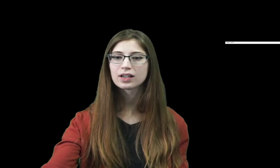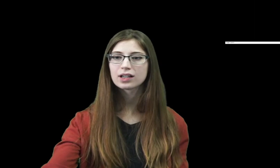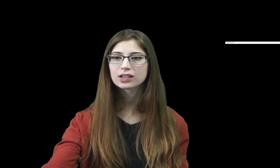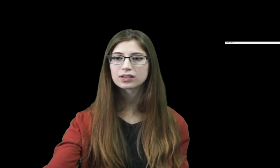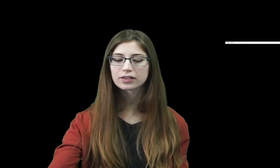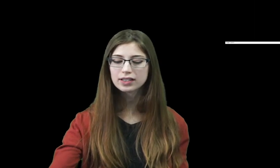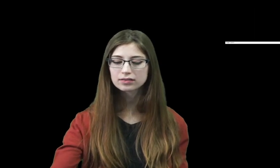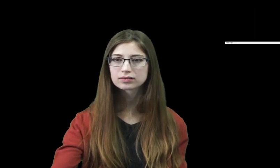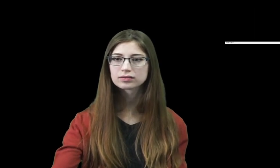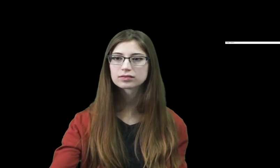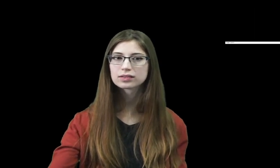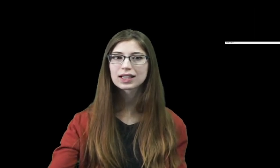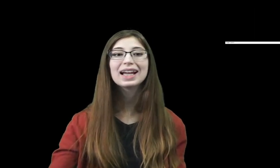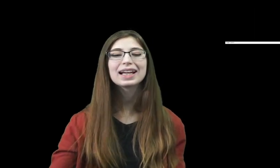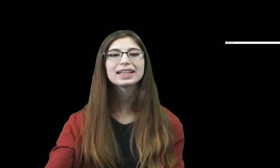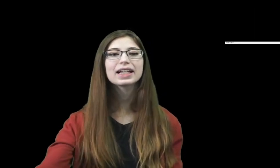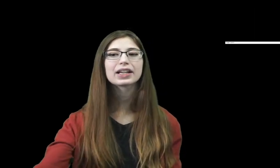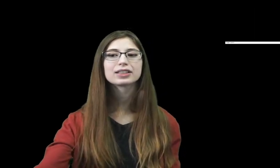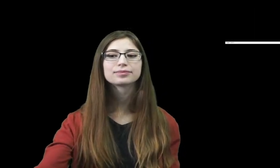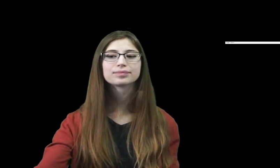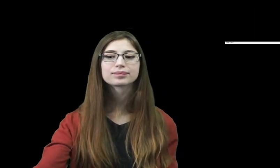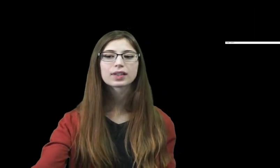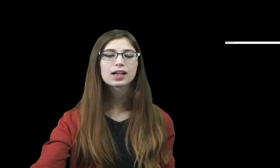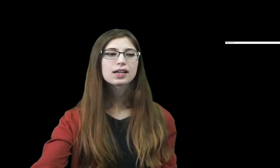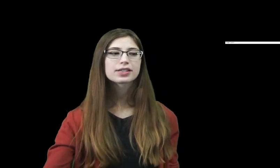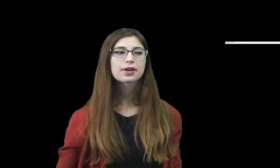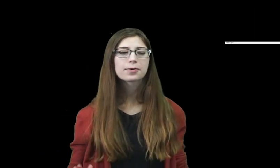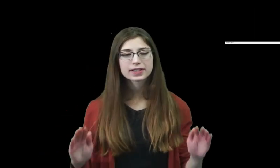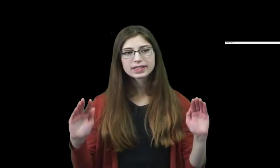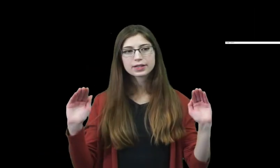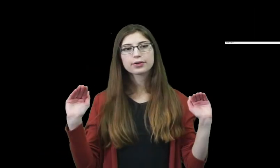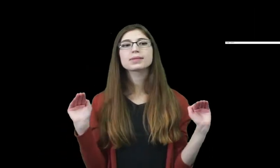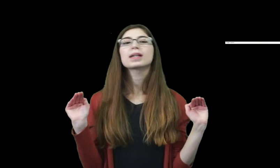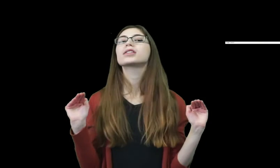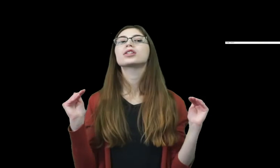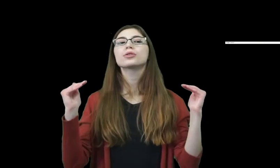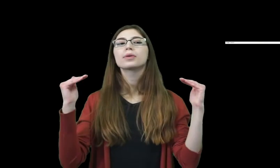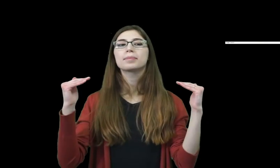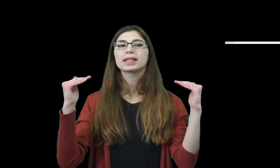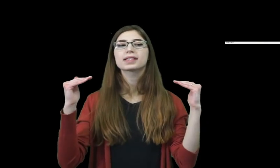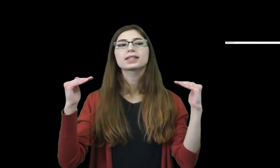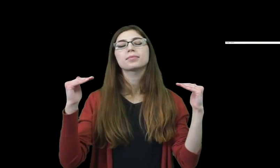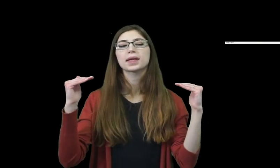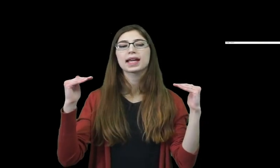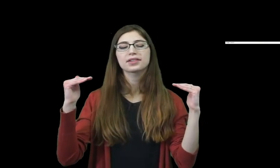All right. Near. So for this, you're going to make 2 bent B hand